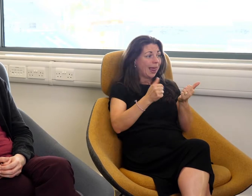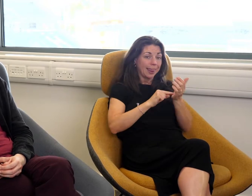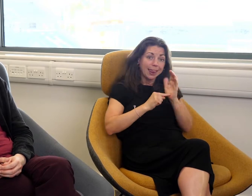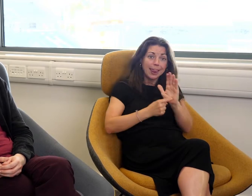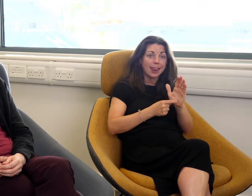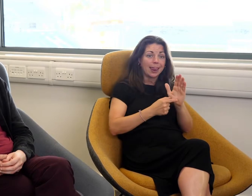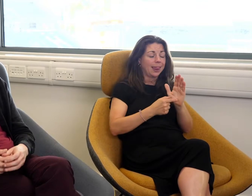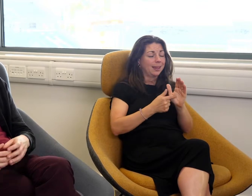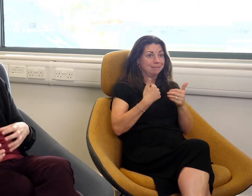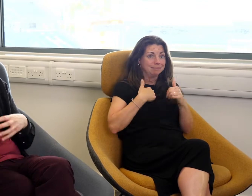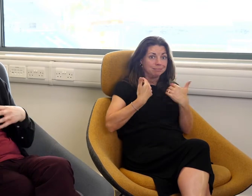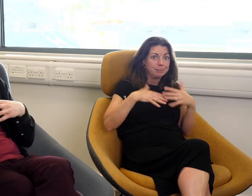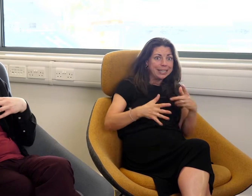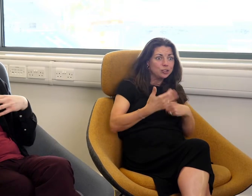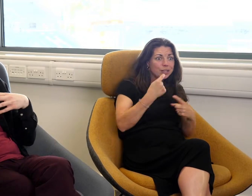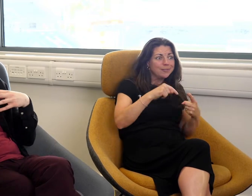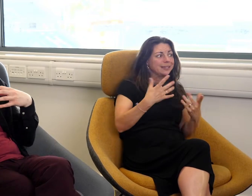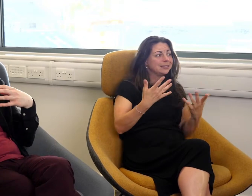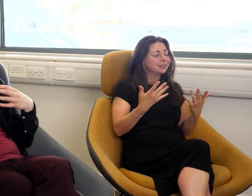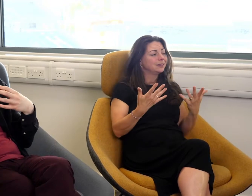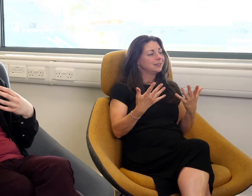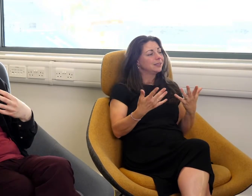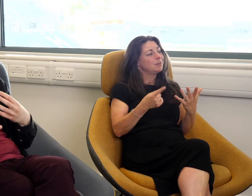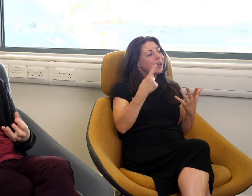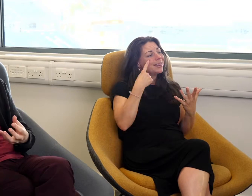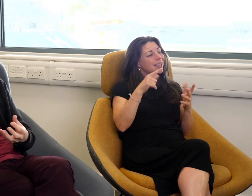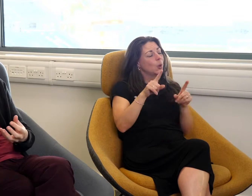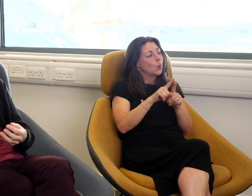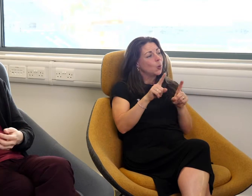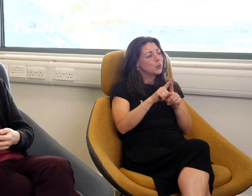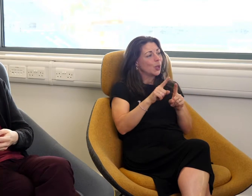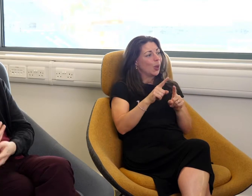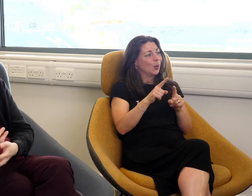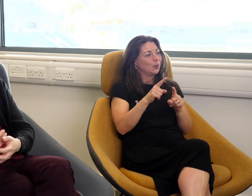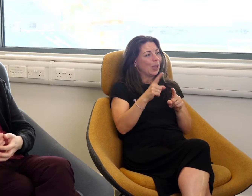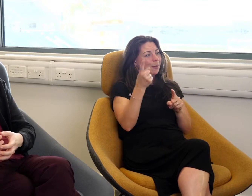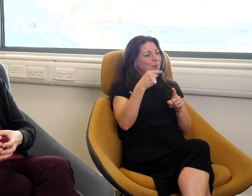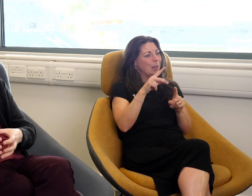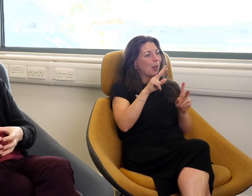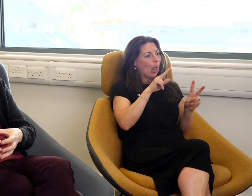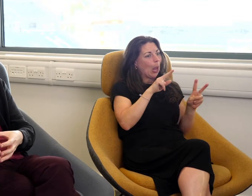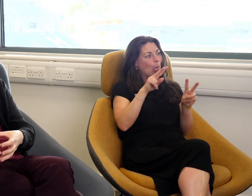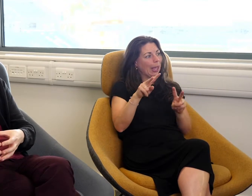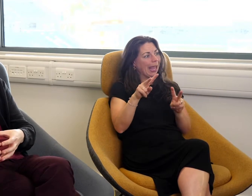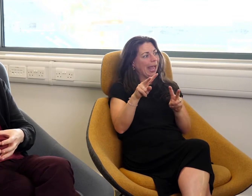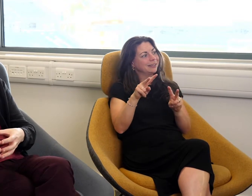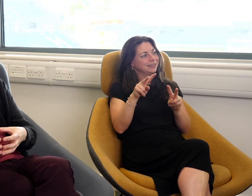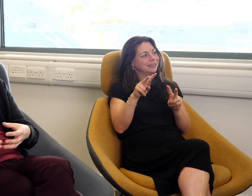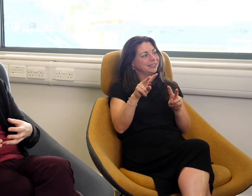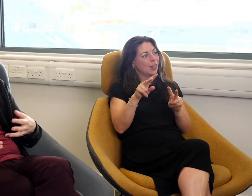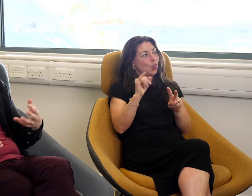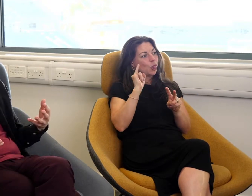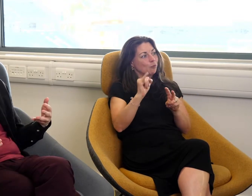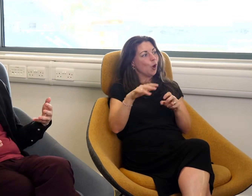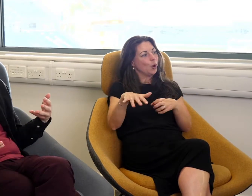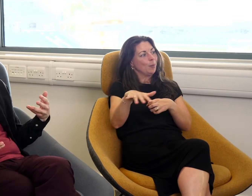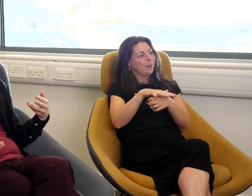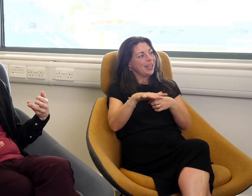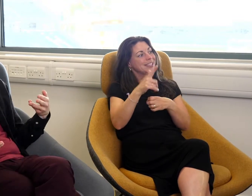around like some of the platforms that people are now getting their news from is not the platforms that government is particularly good at delivering